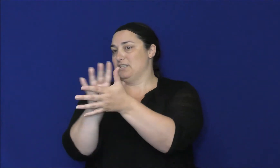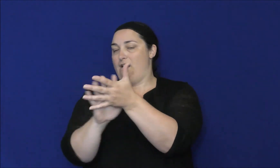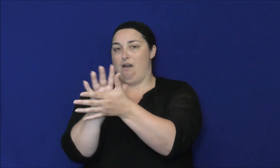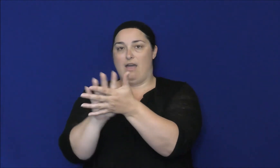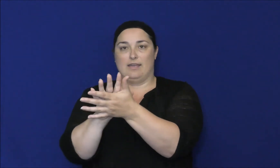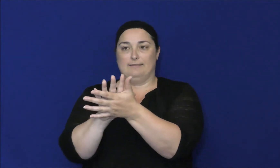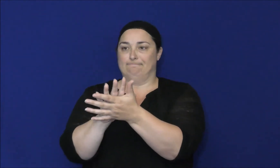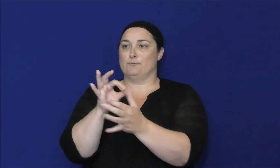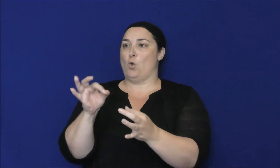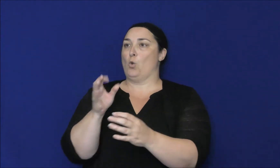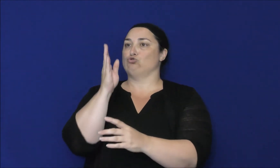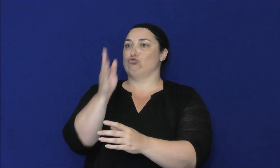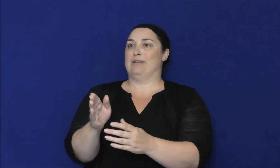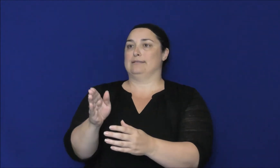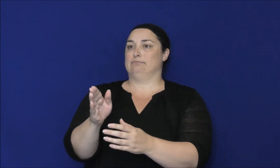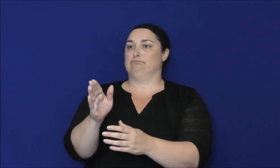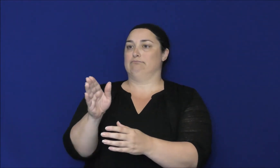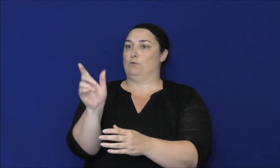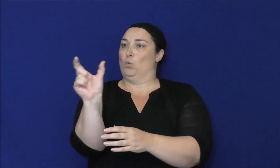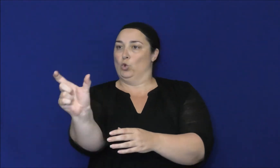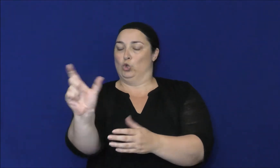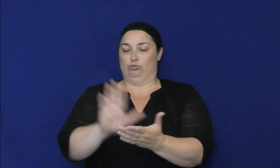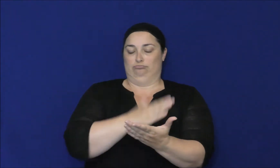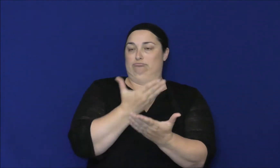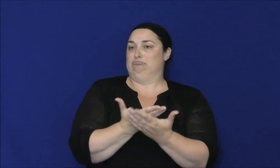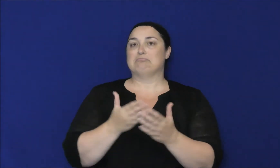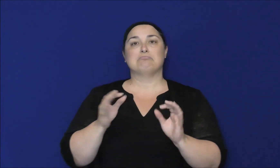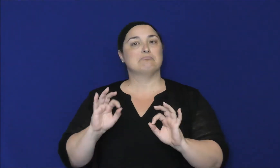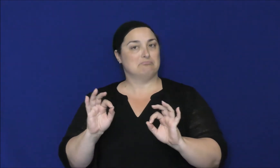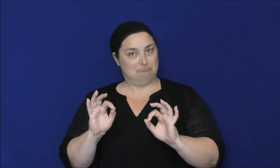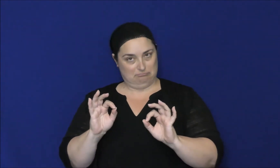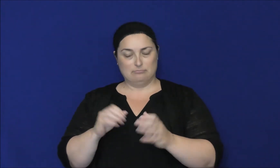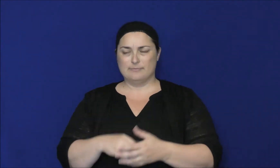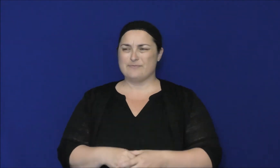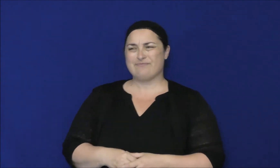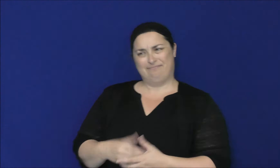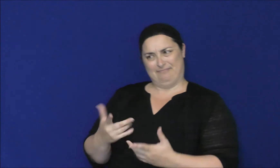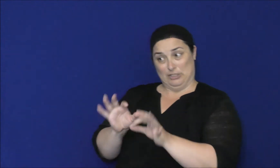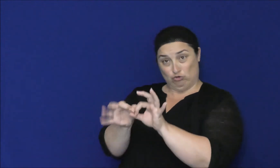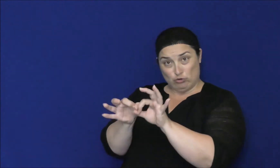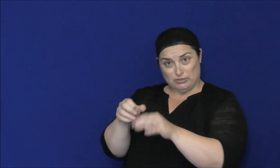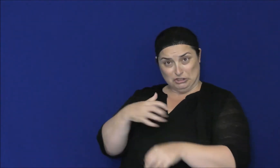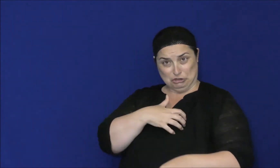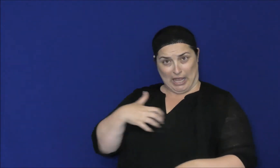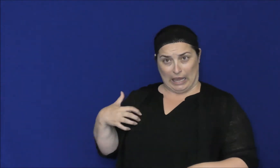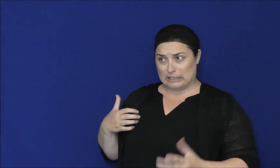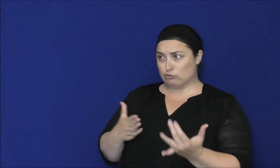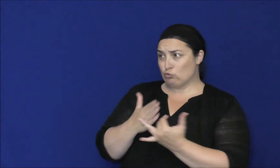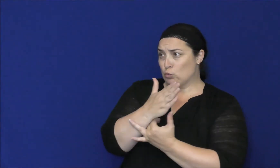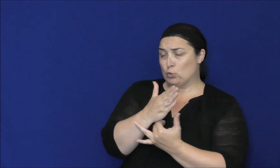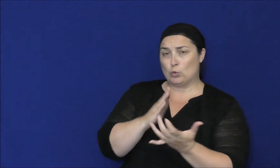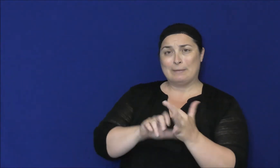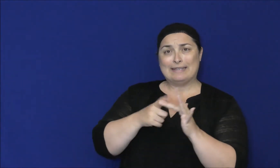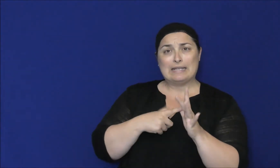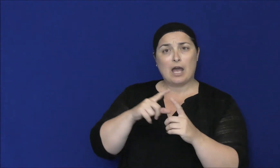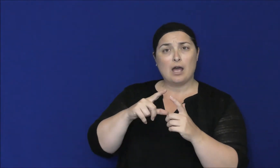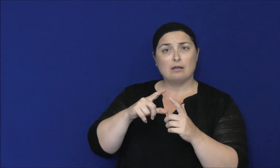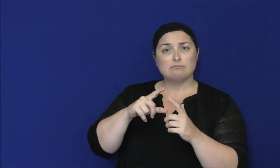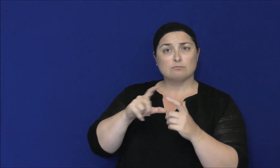direct equivalent in Auslan. What challenges does that present for an interpreter during a media conference? And let's face it, us